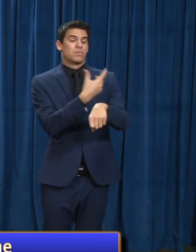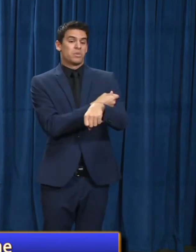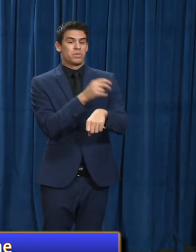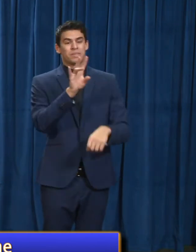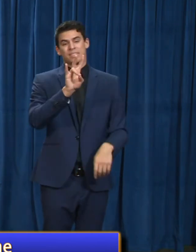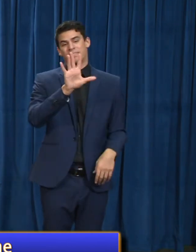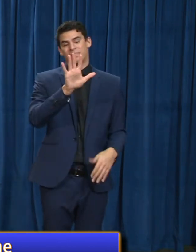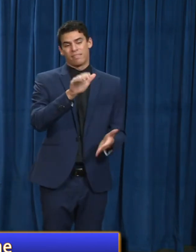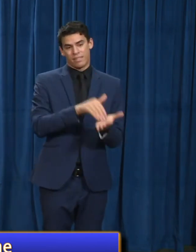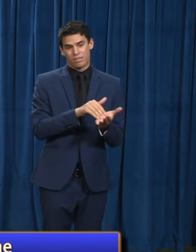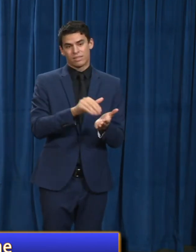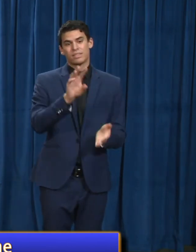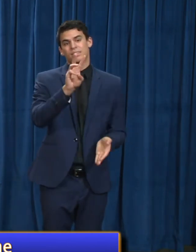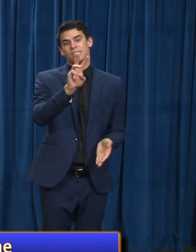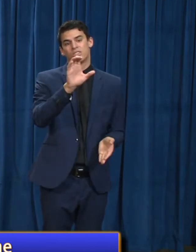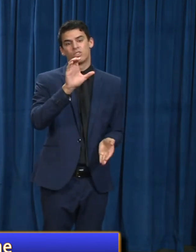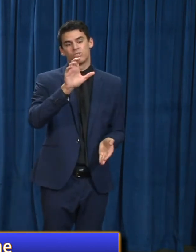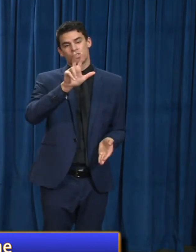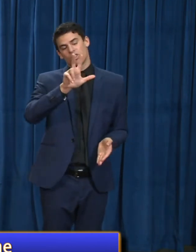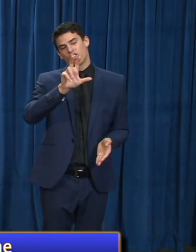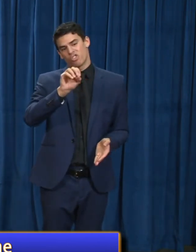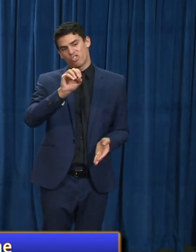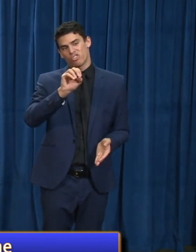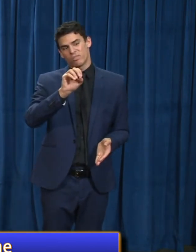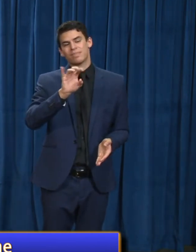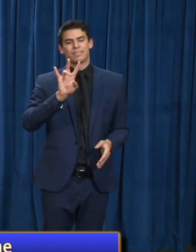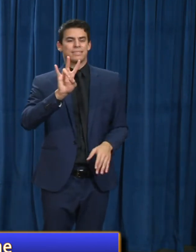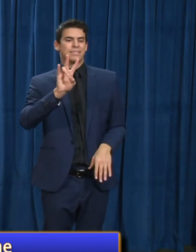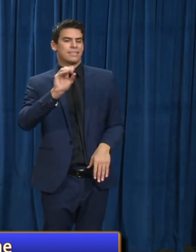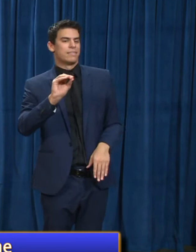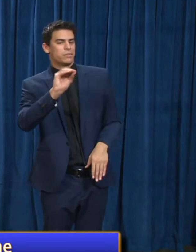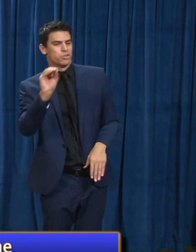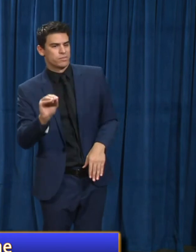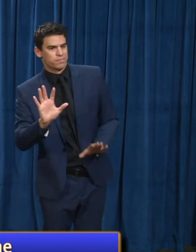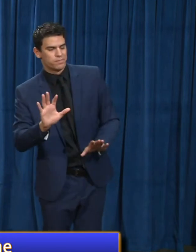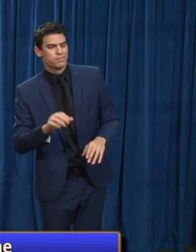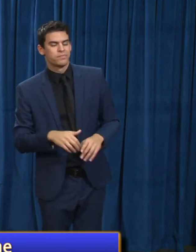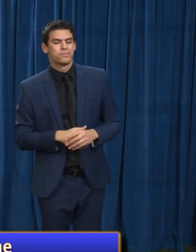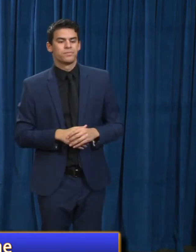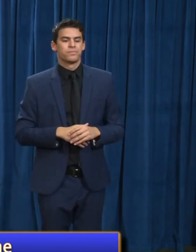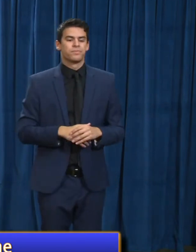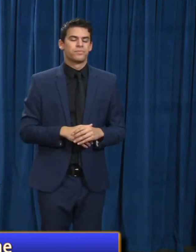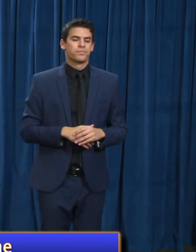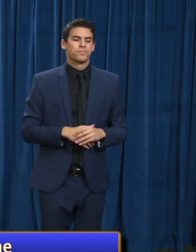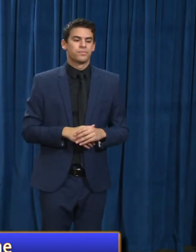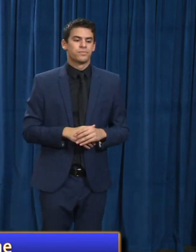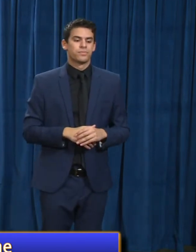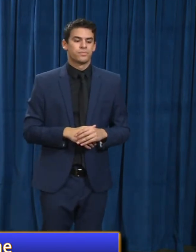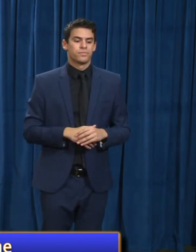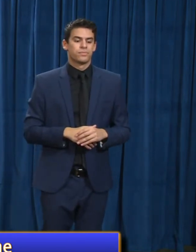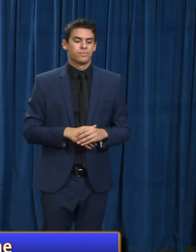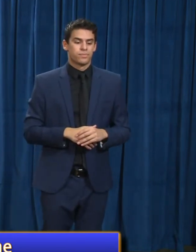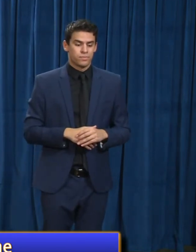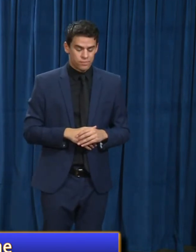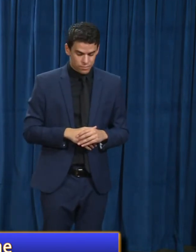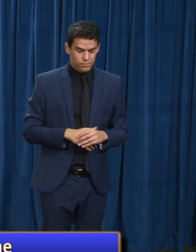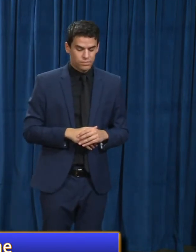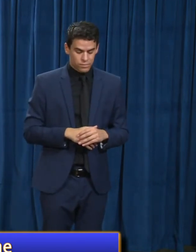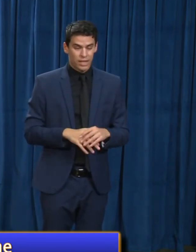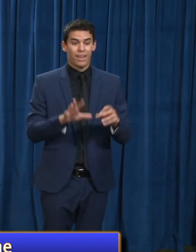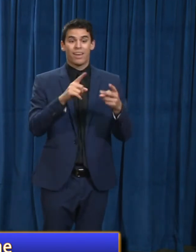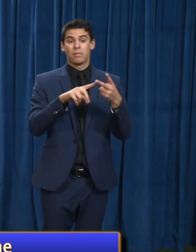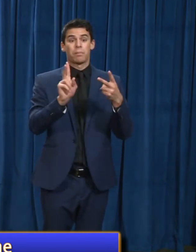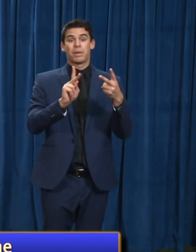75,630, and that's a 70%. And with missing the second